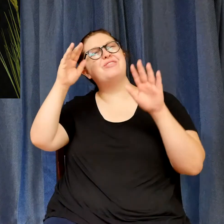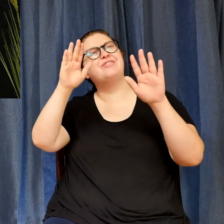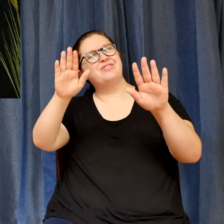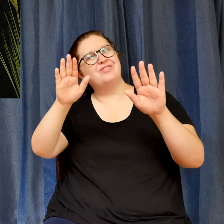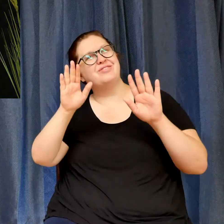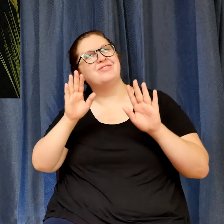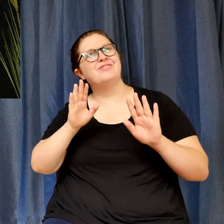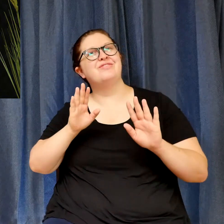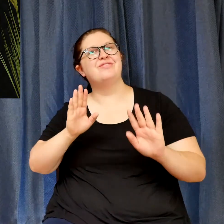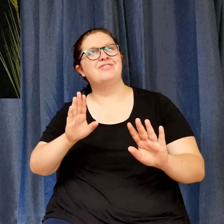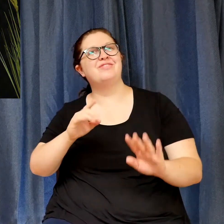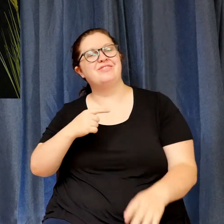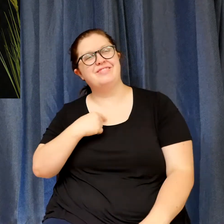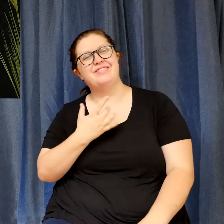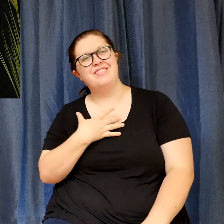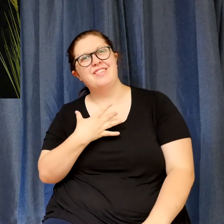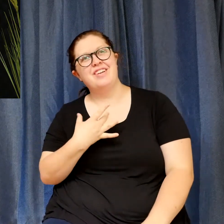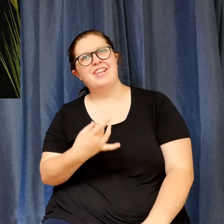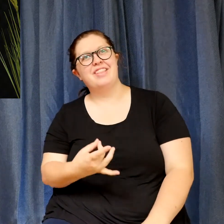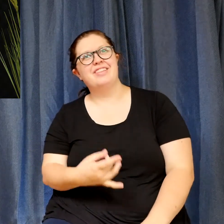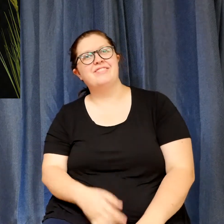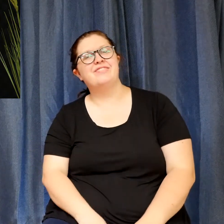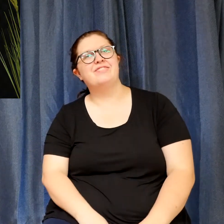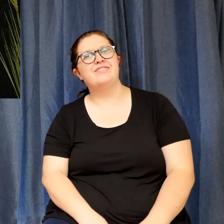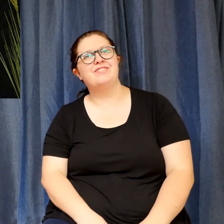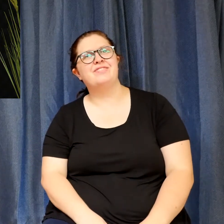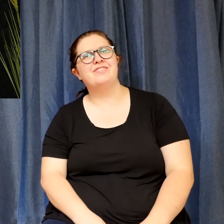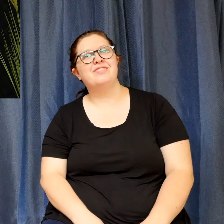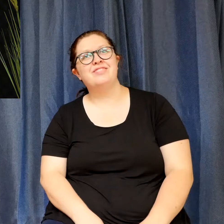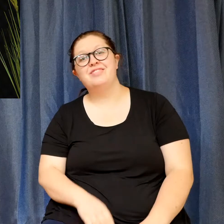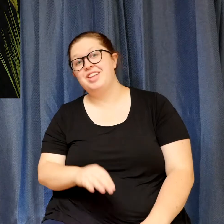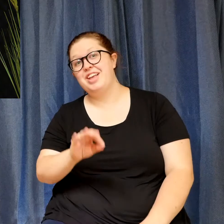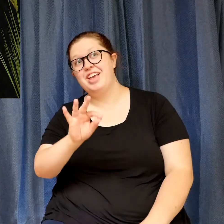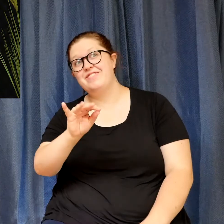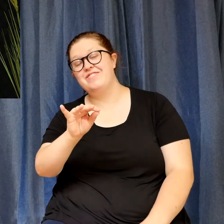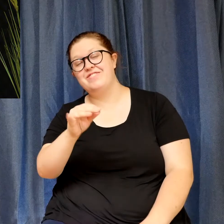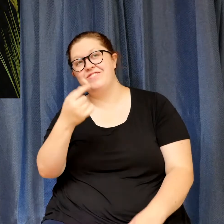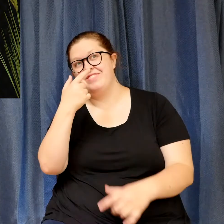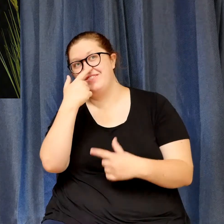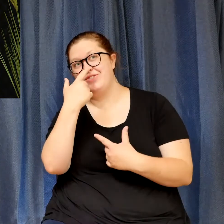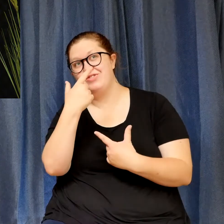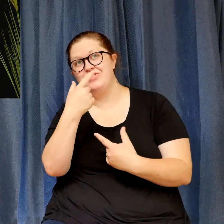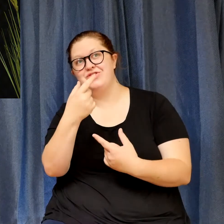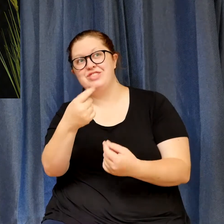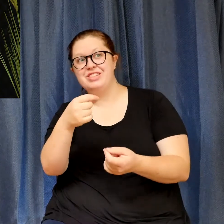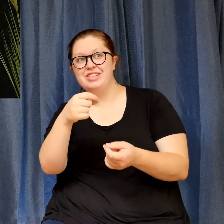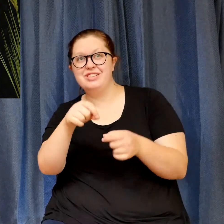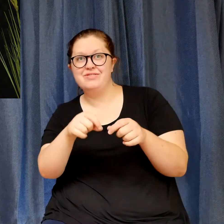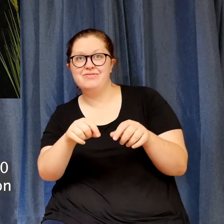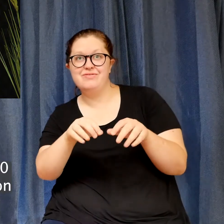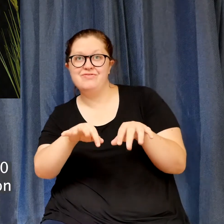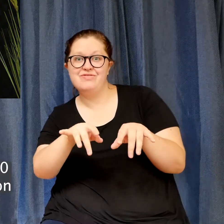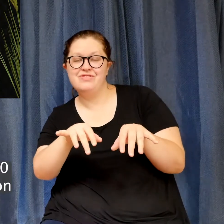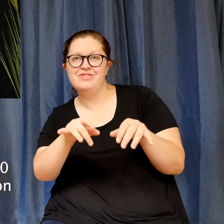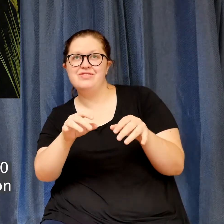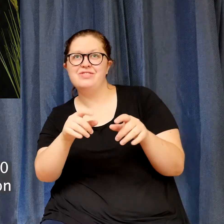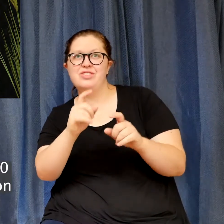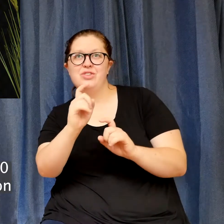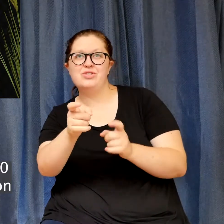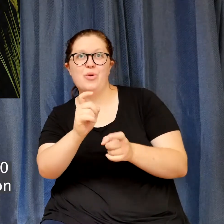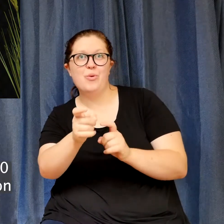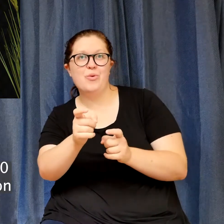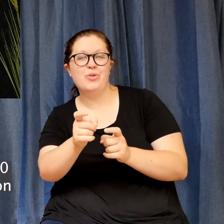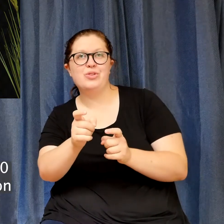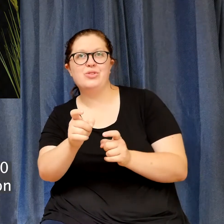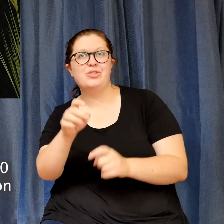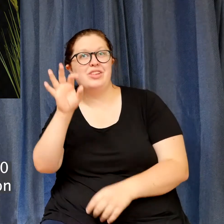great. That would have went over well in my house too. Well, so if you're interested in sending a joke